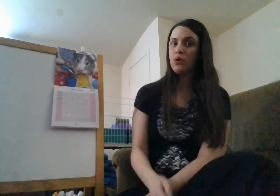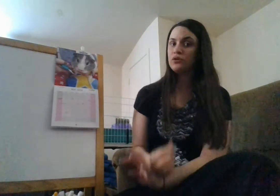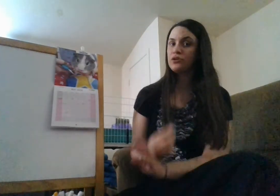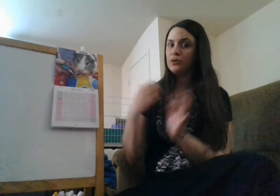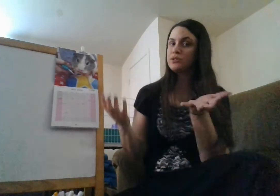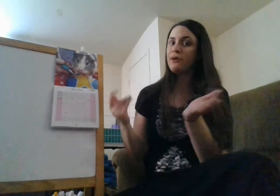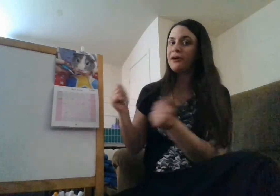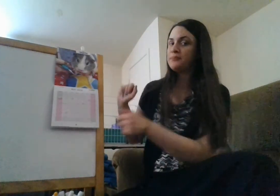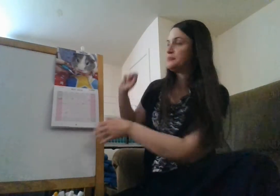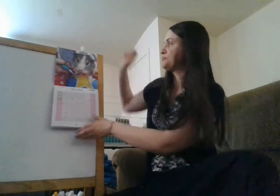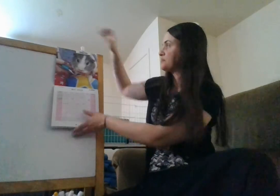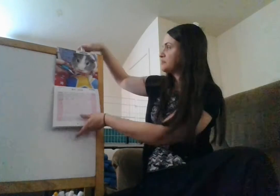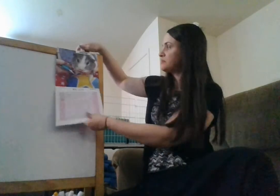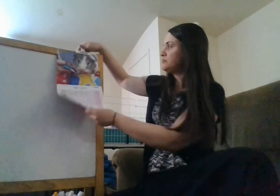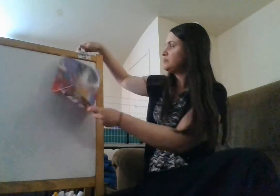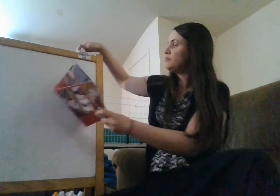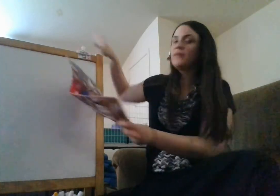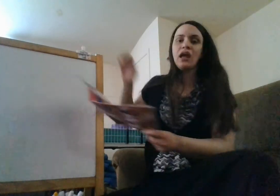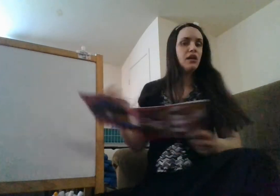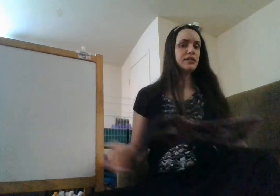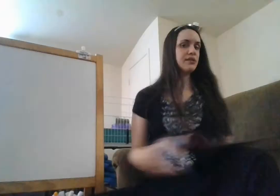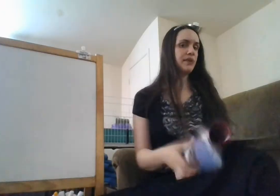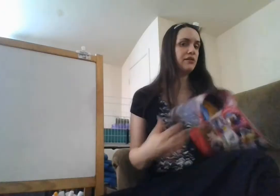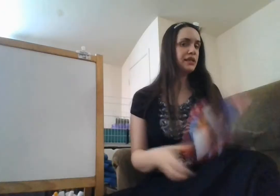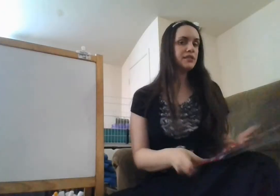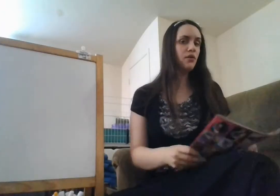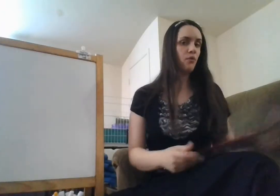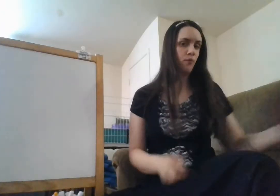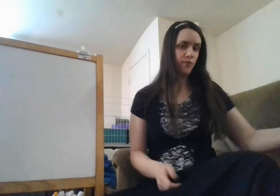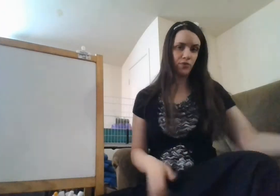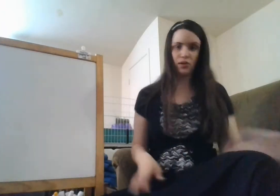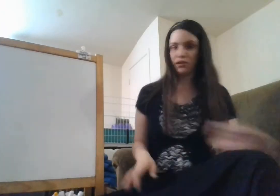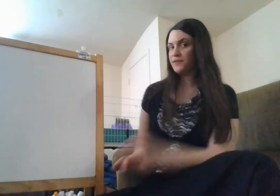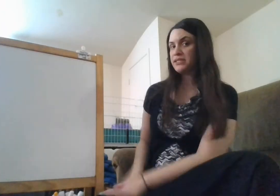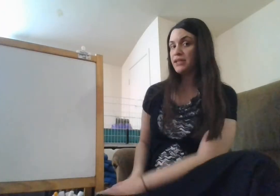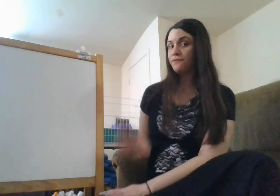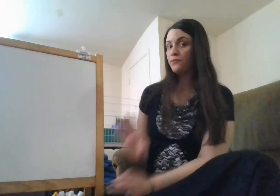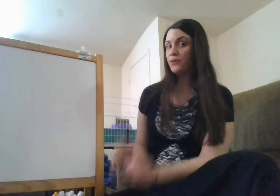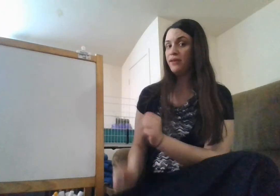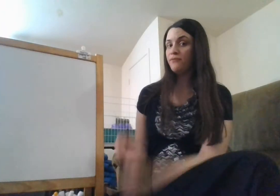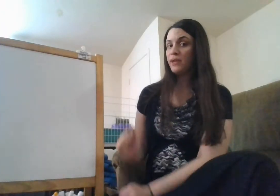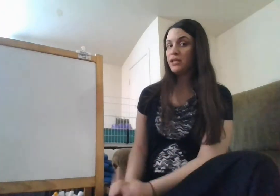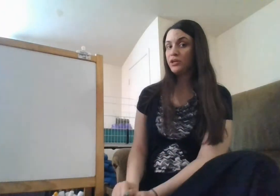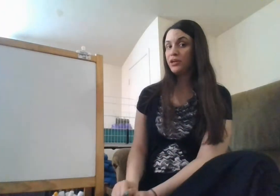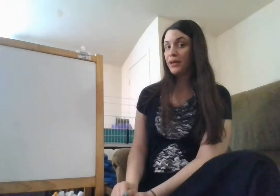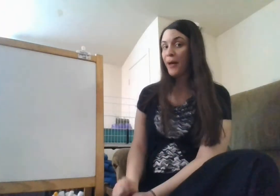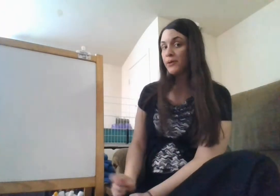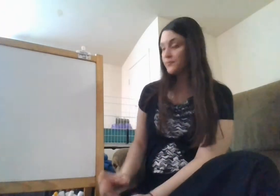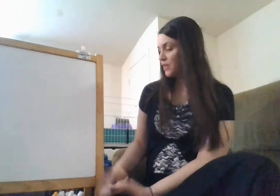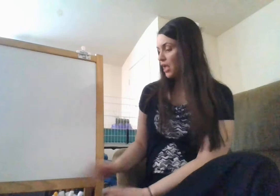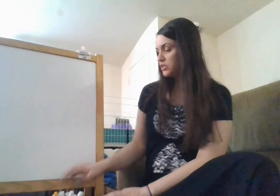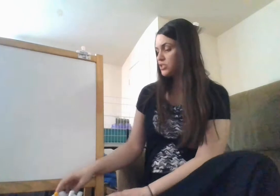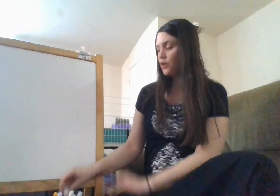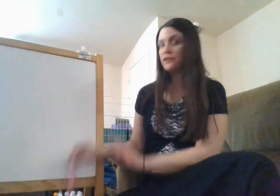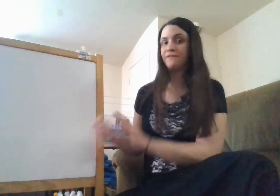small group tomorrow. So now let's go over all of the stuff we've been learning about. So the